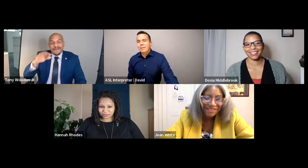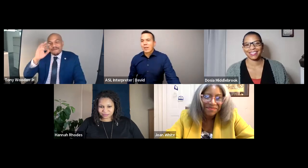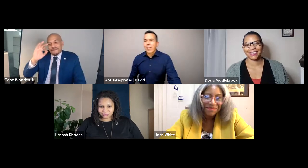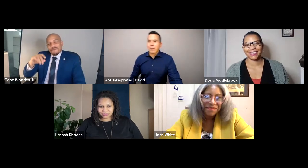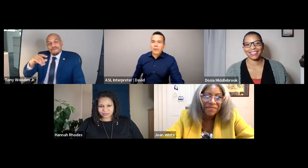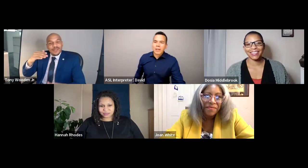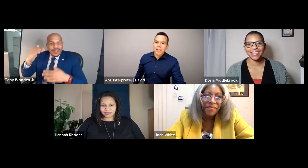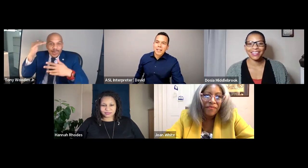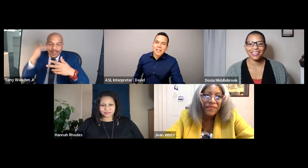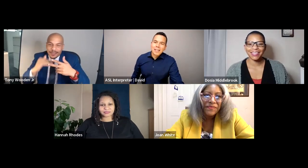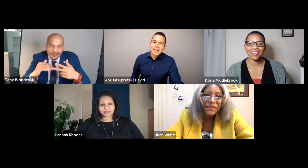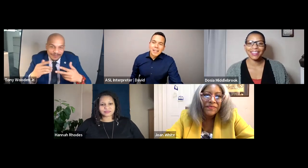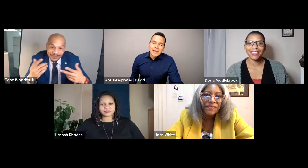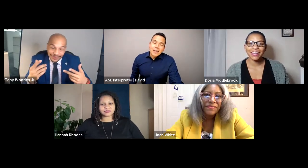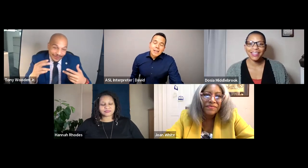All right, moving on.